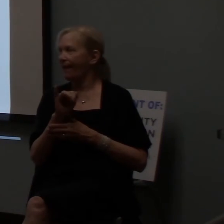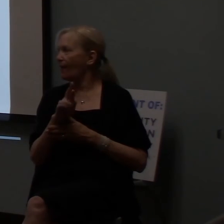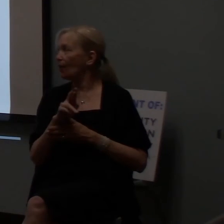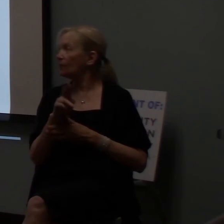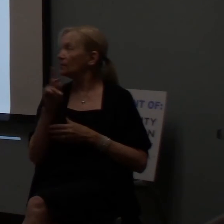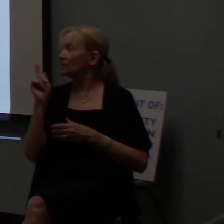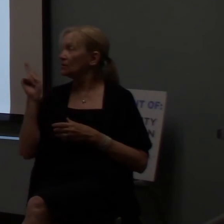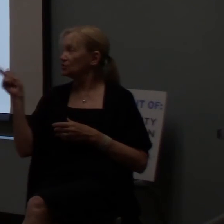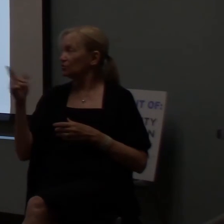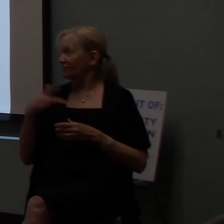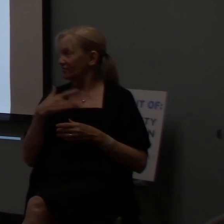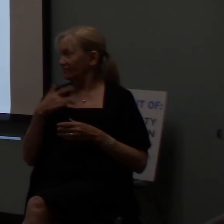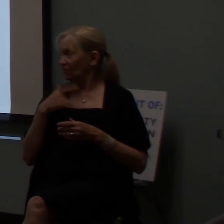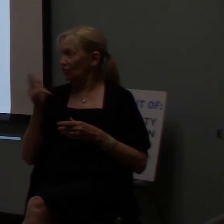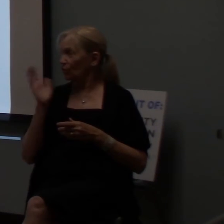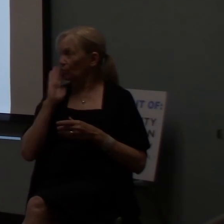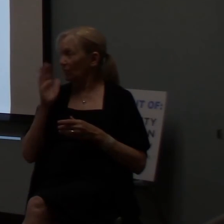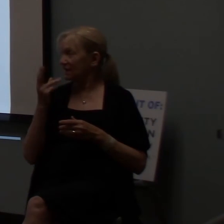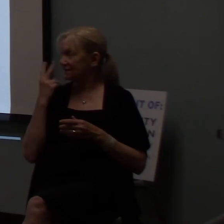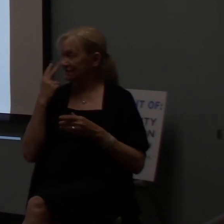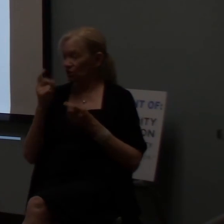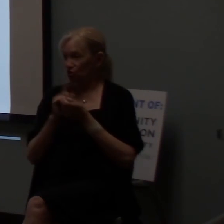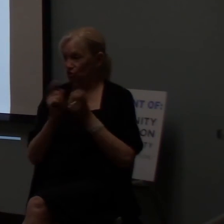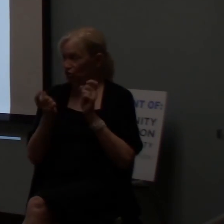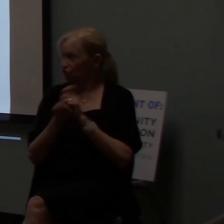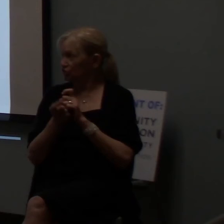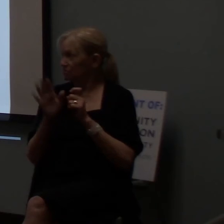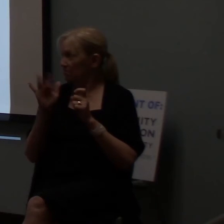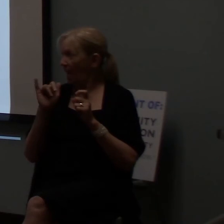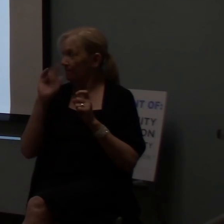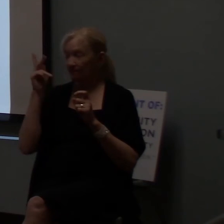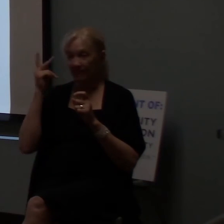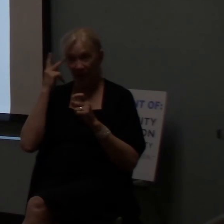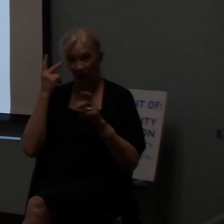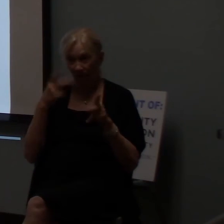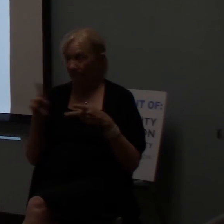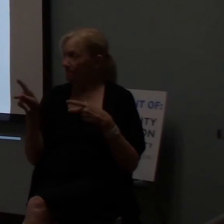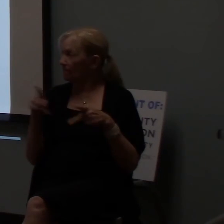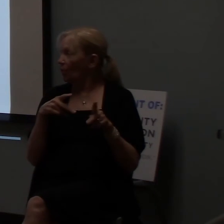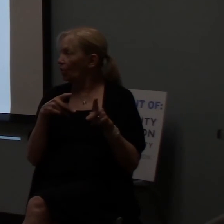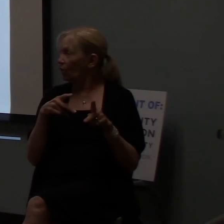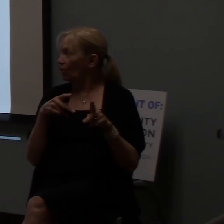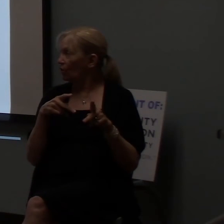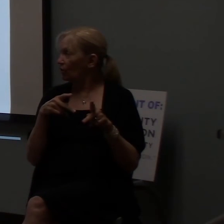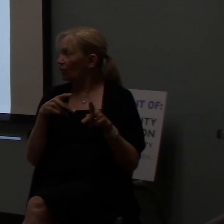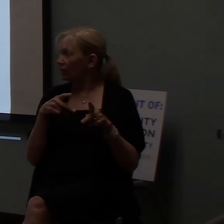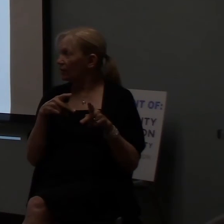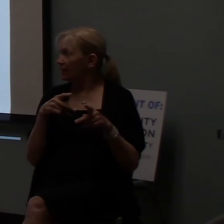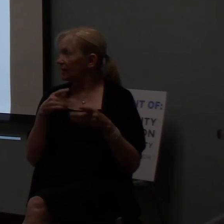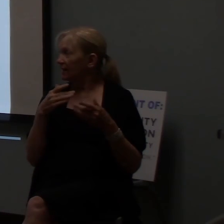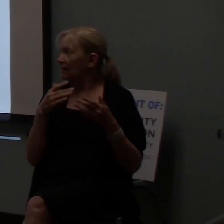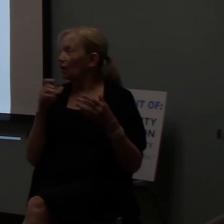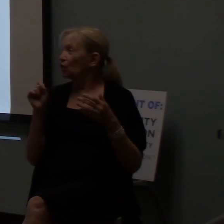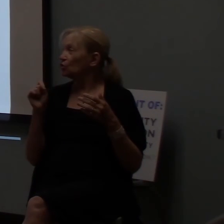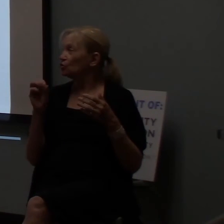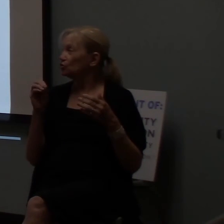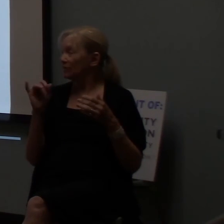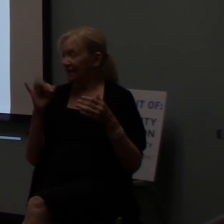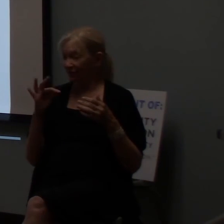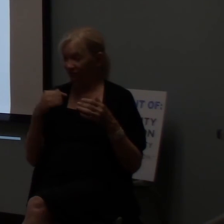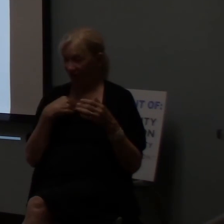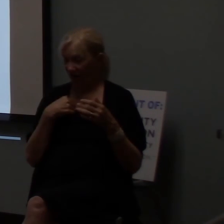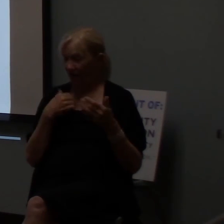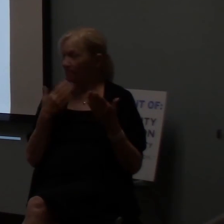we'll actually see a change in representatives by political party, although that's not necessarily what would happen. So if I